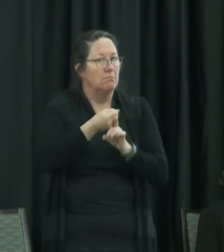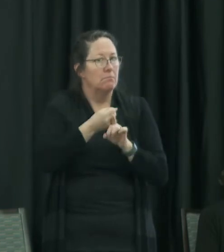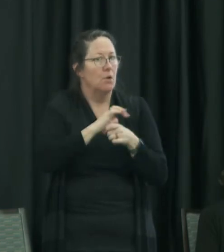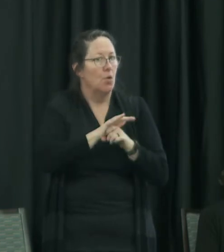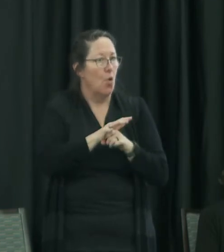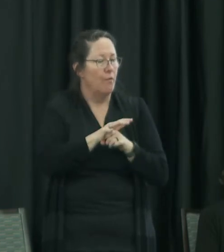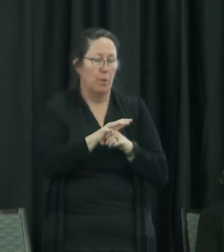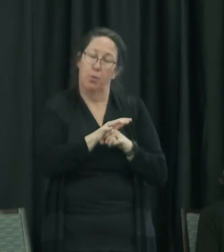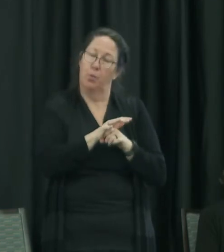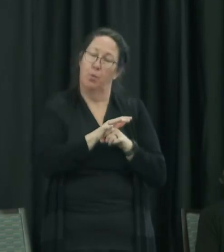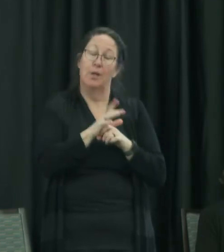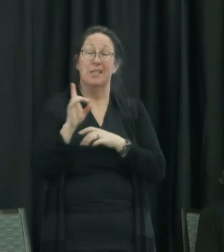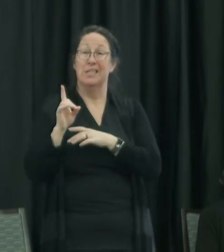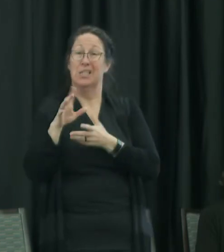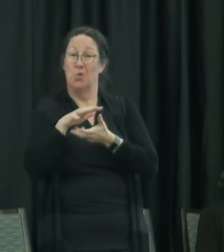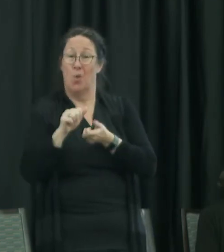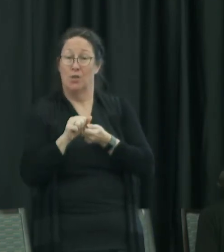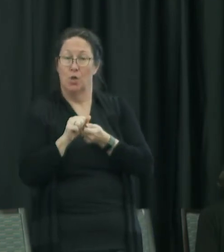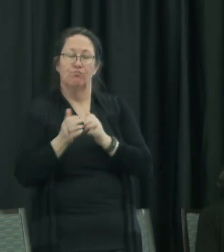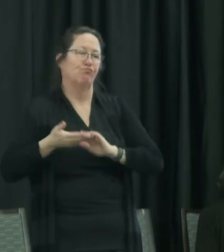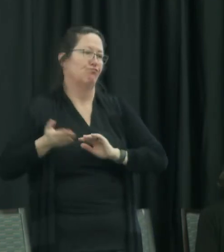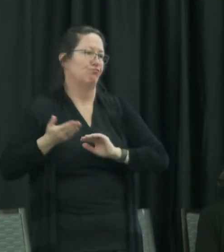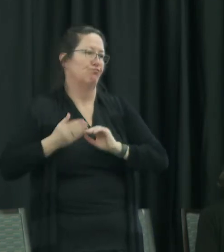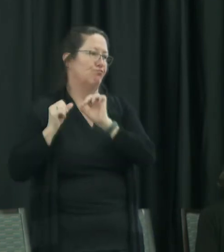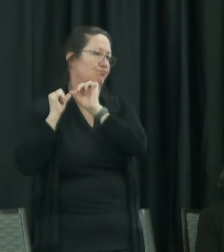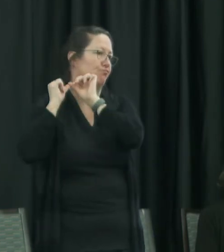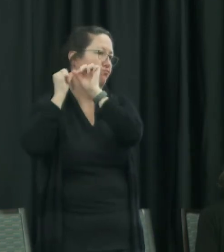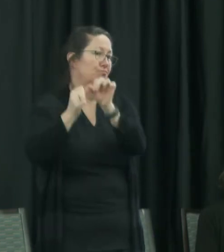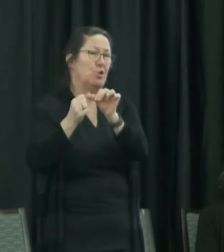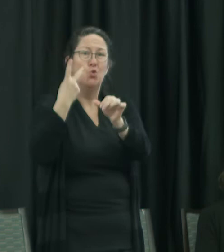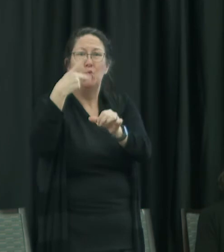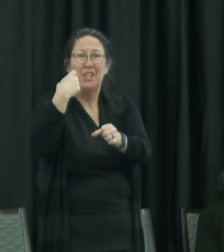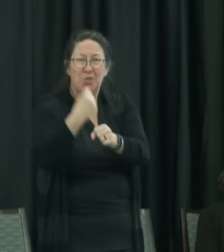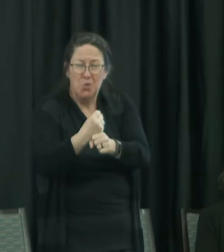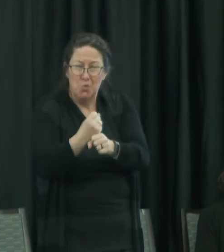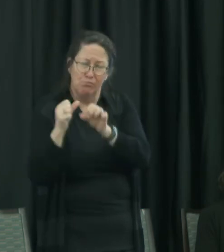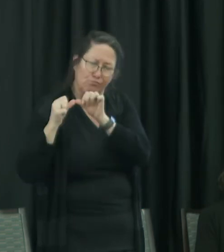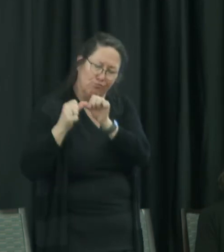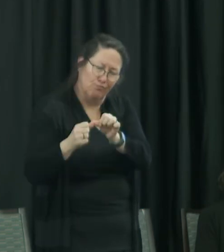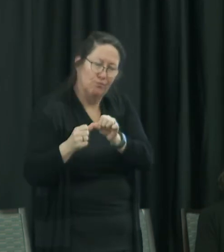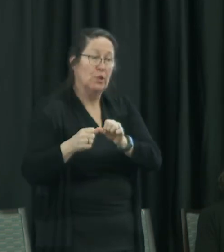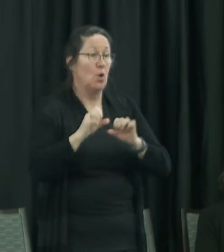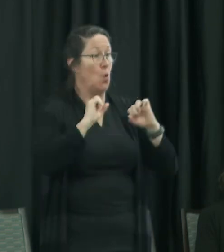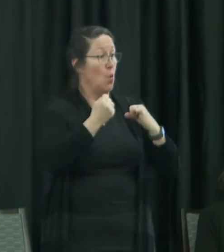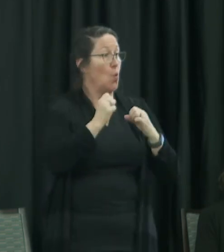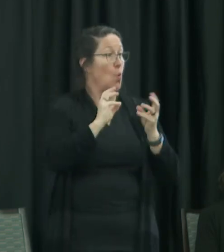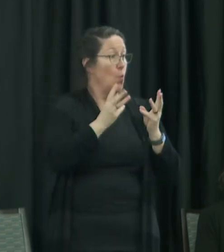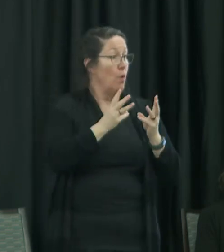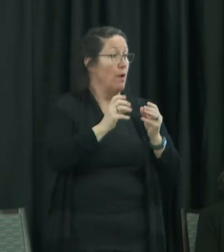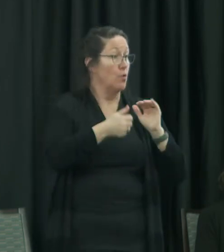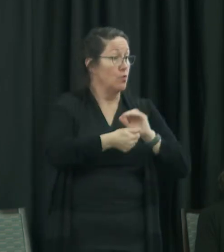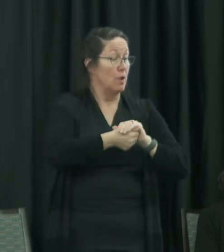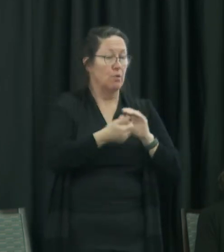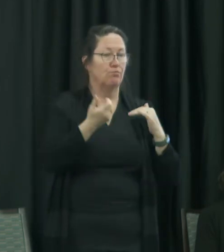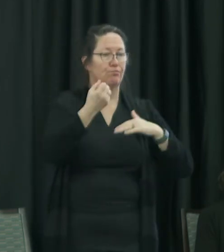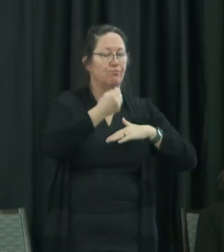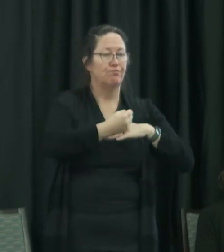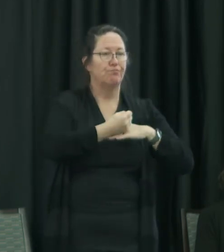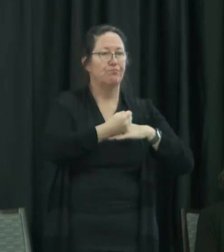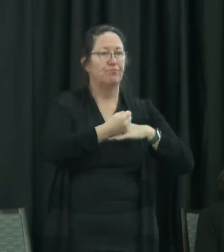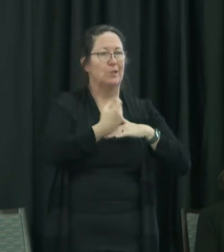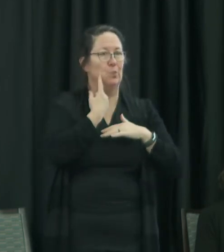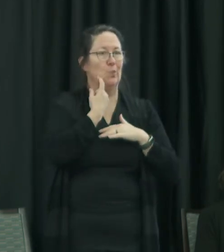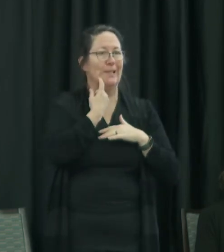COVID and derecho, it remained in operation continually for almost 2 years. The cold weather overflow shelter closed its doors